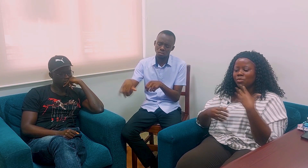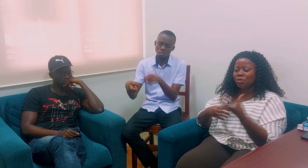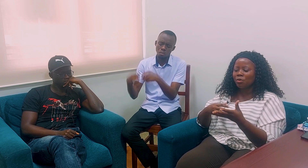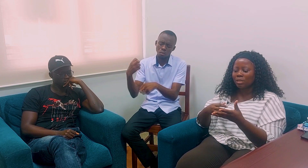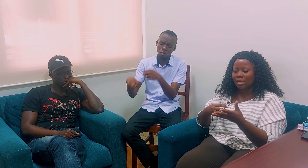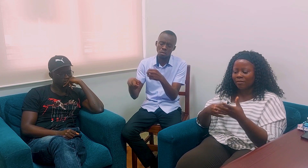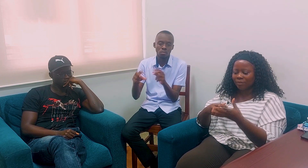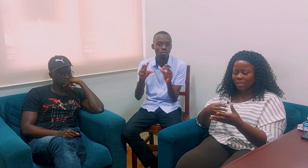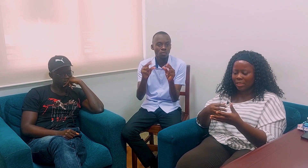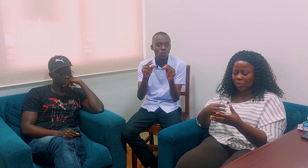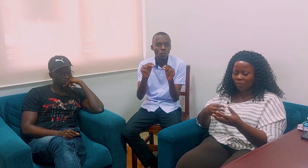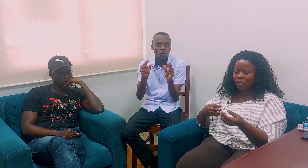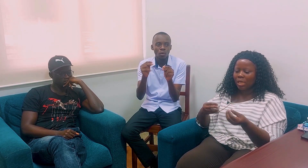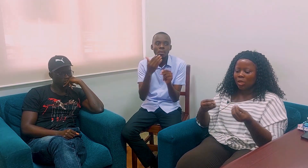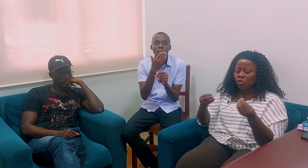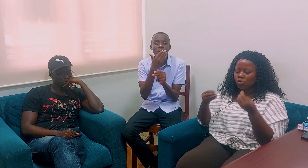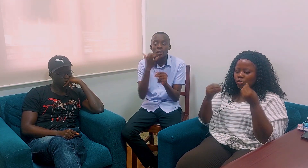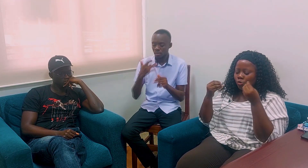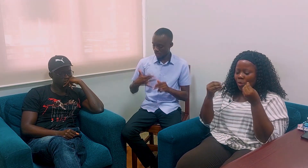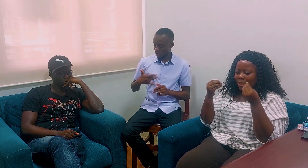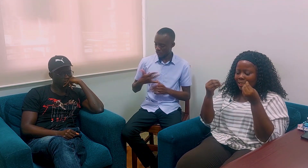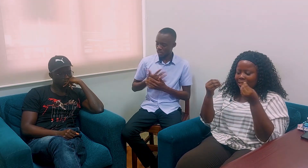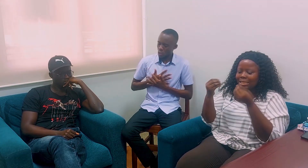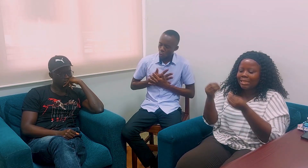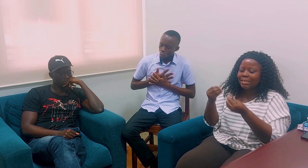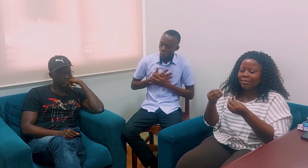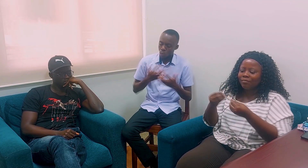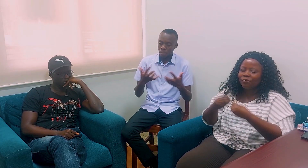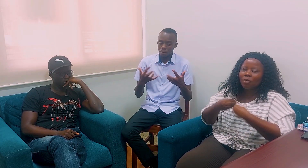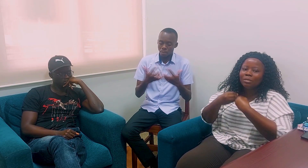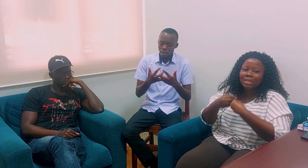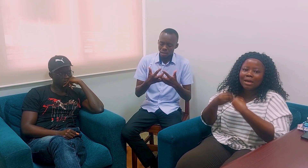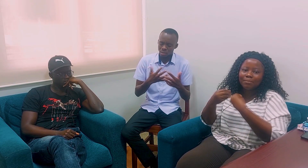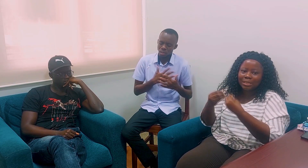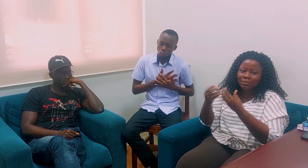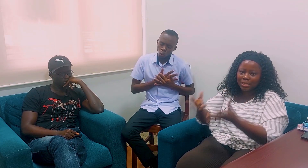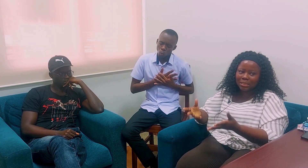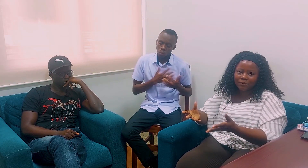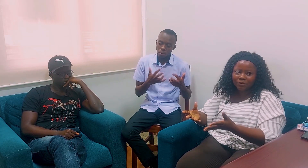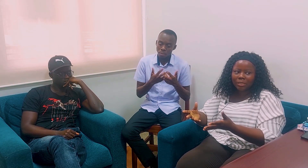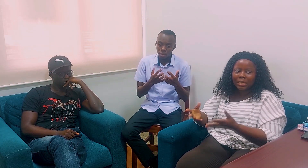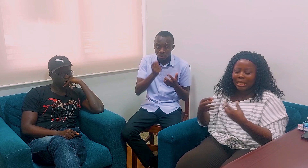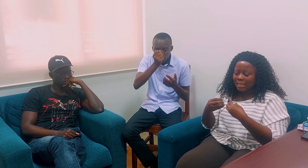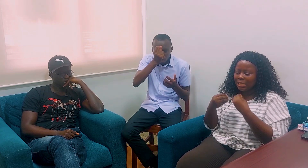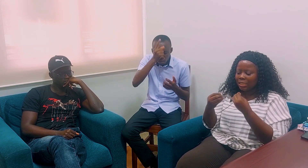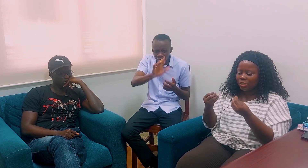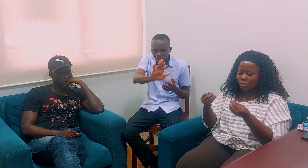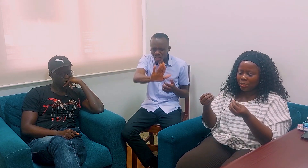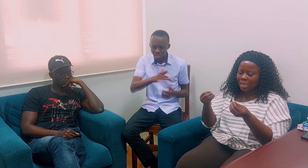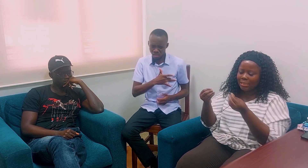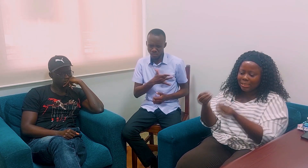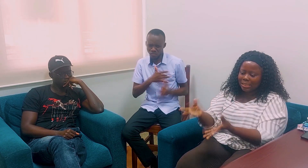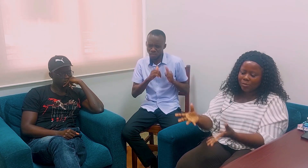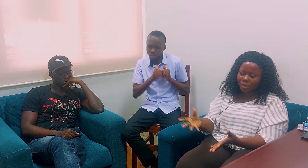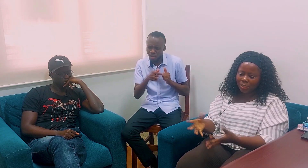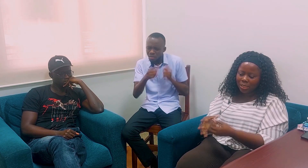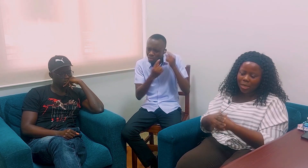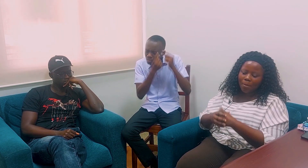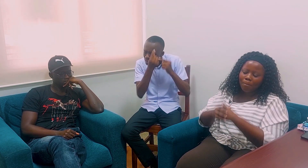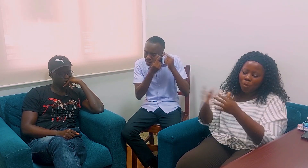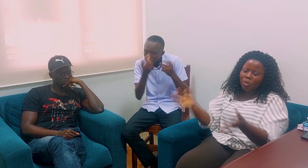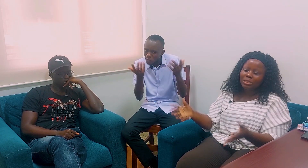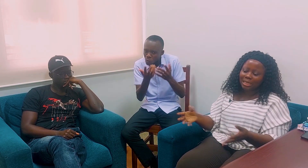you mirror their feeling of you do understand them from their perspective and the issues they are dealing